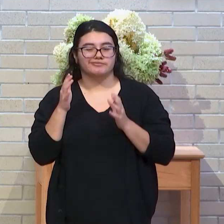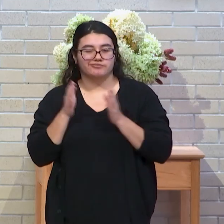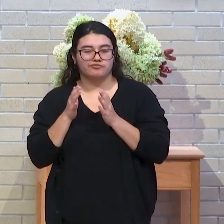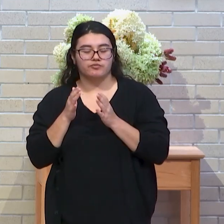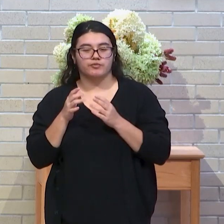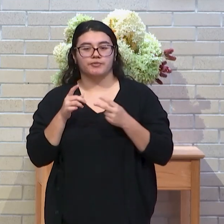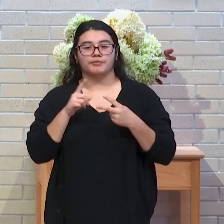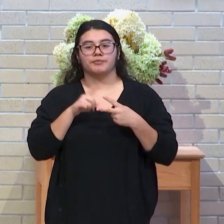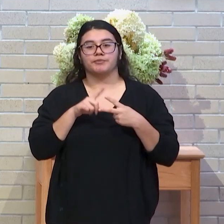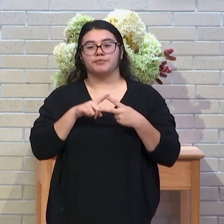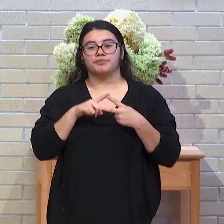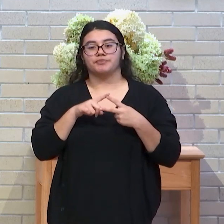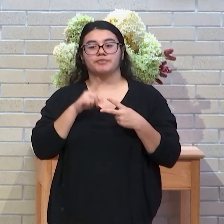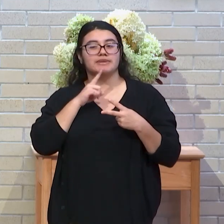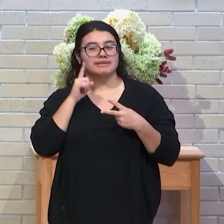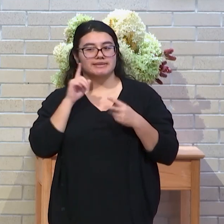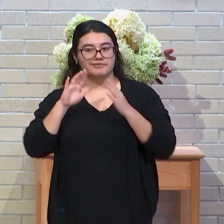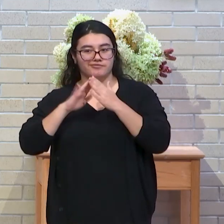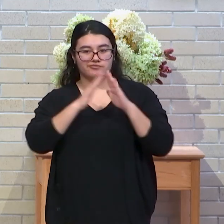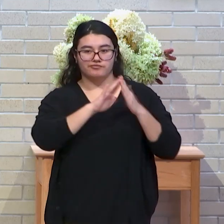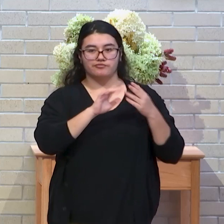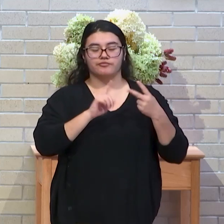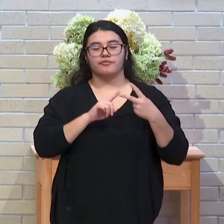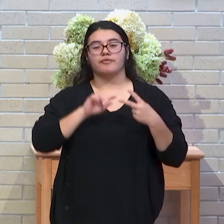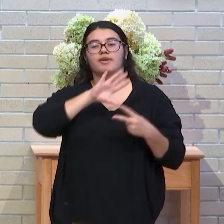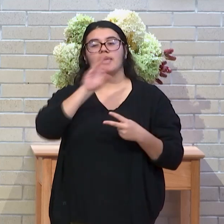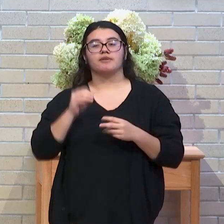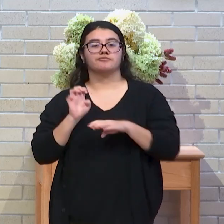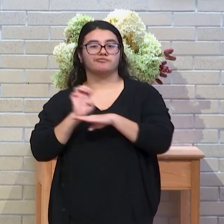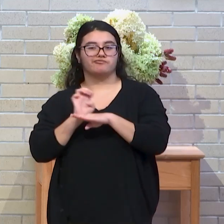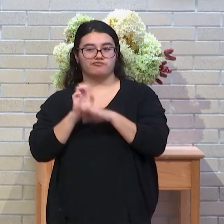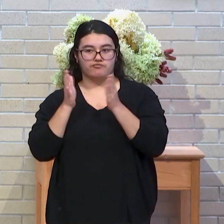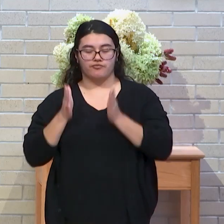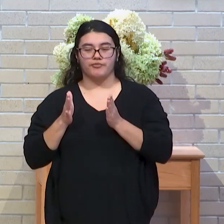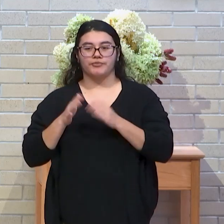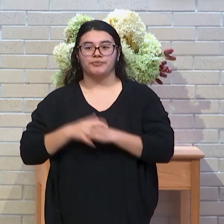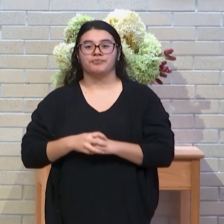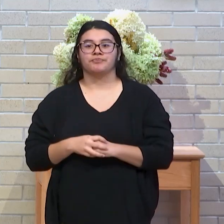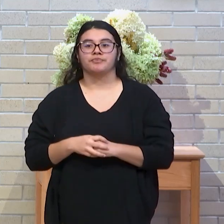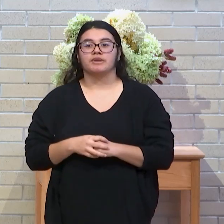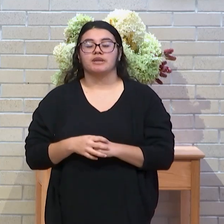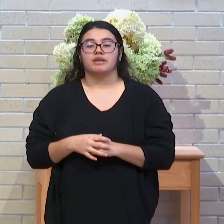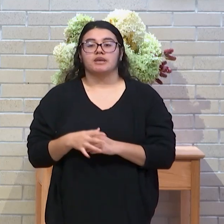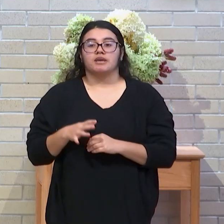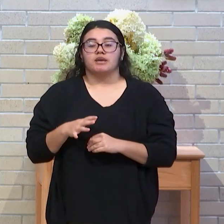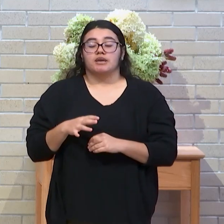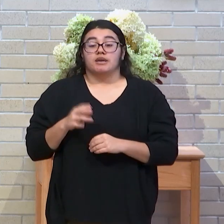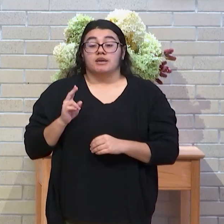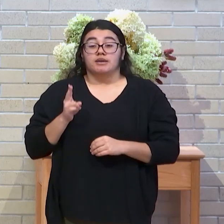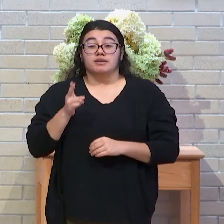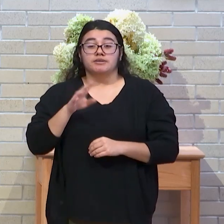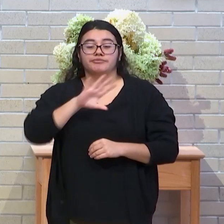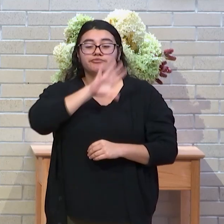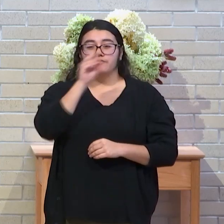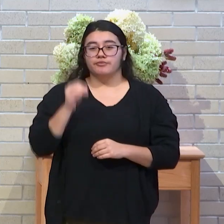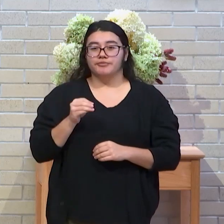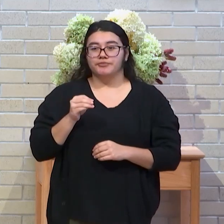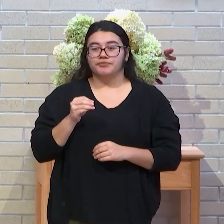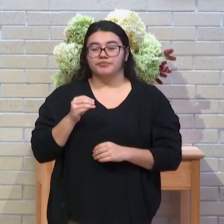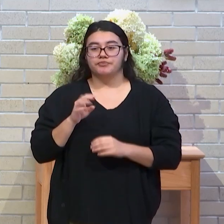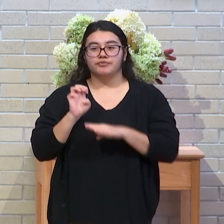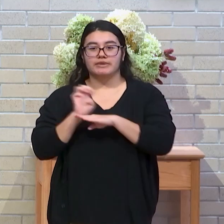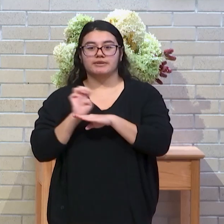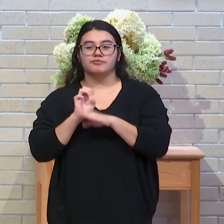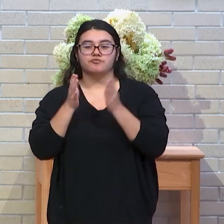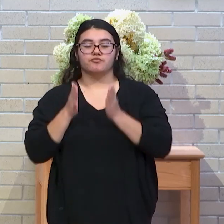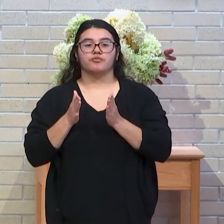Afro-Ecuadorian history was they were brought from Africa to be slaves, but they took over the ship and killed their oppressors, and